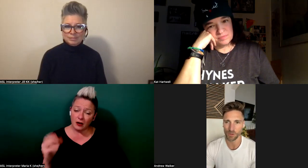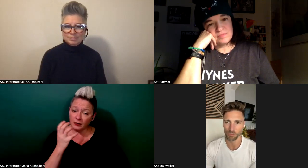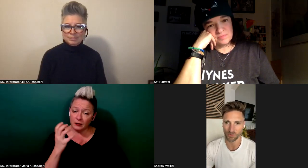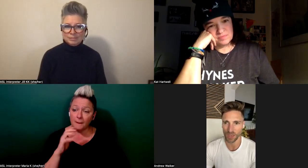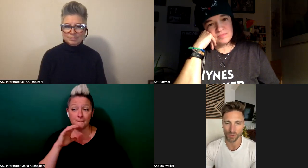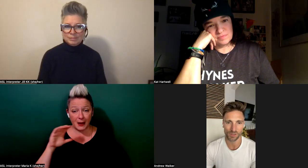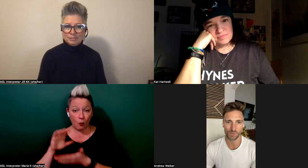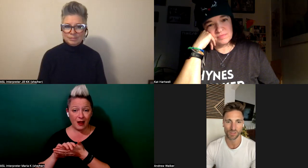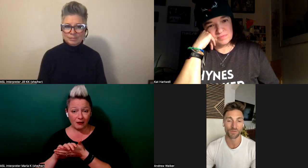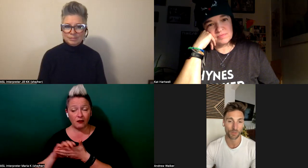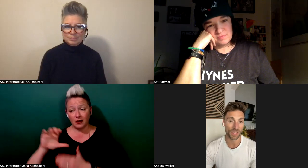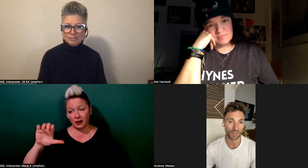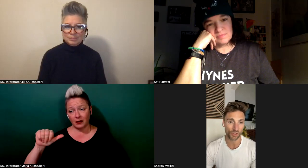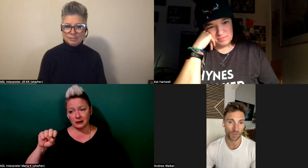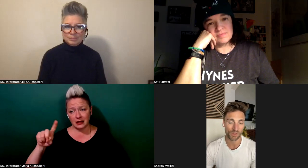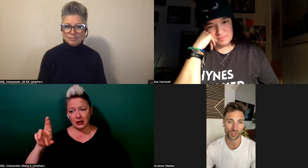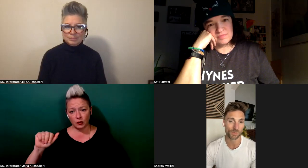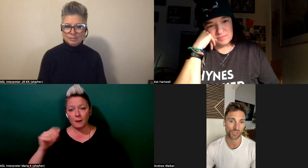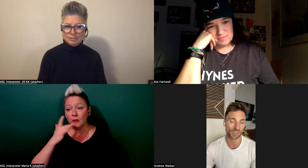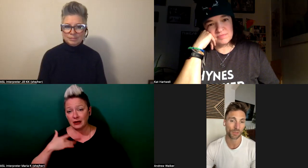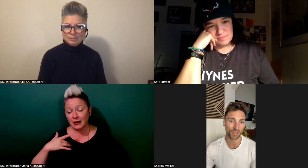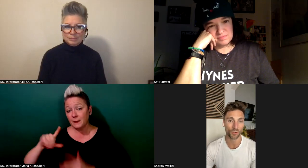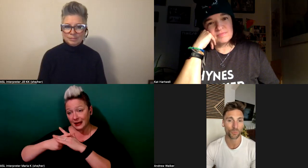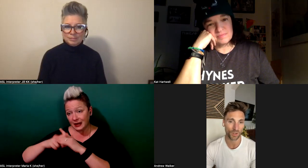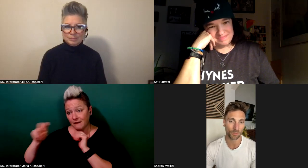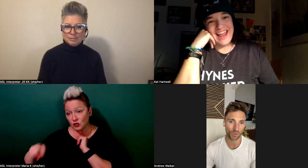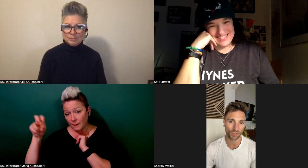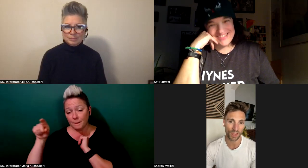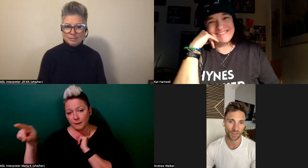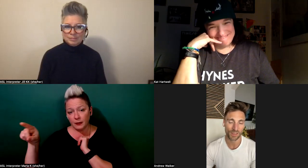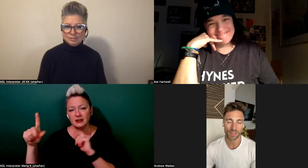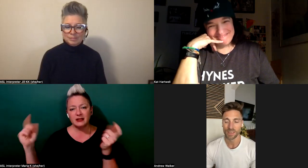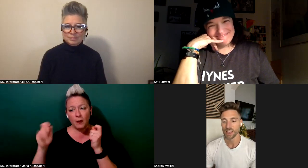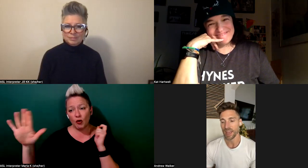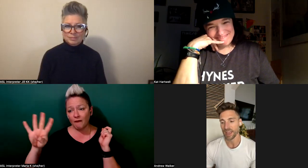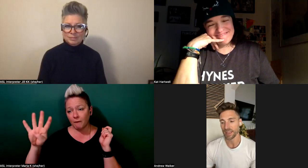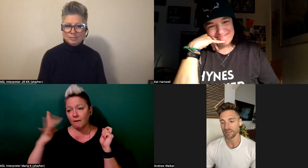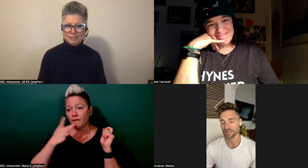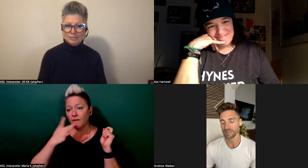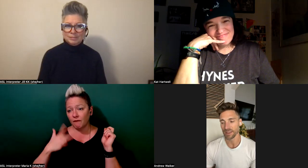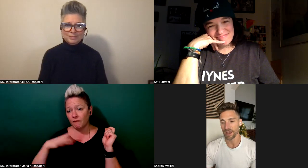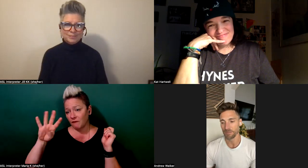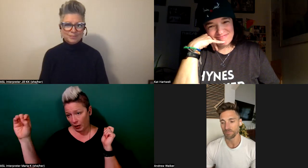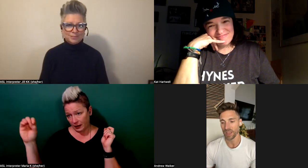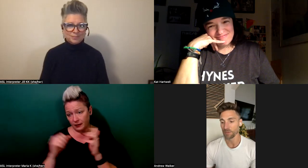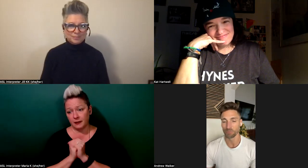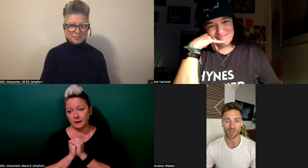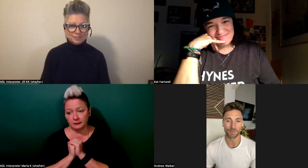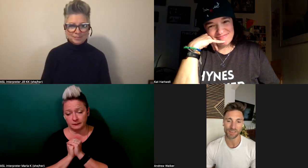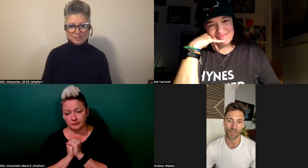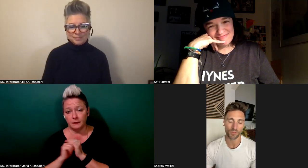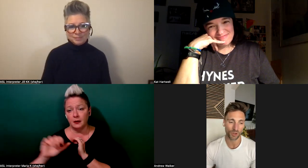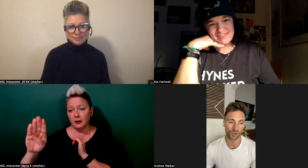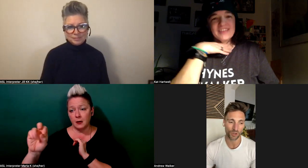Cassandra's birthday was at the very beginning of the trip. So she celebrated her 40th birthday. And then